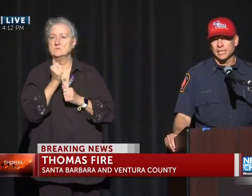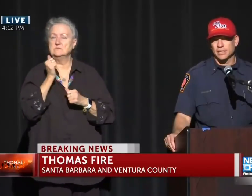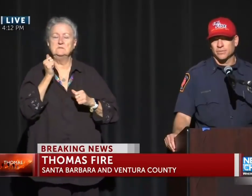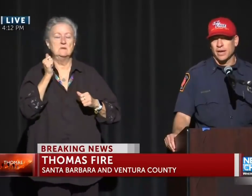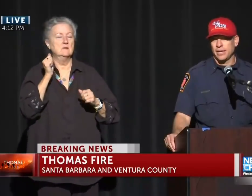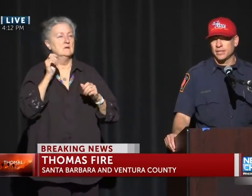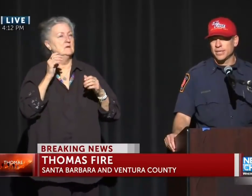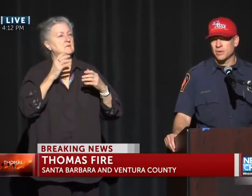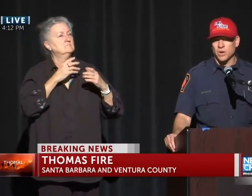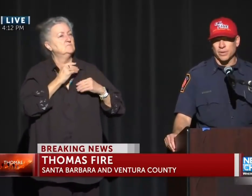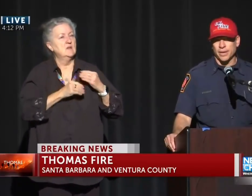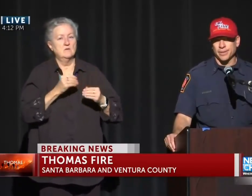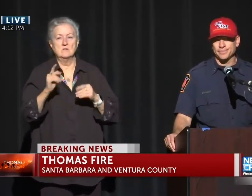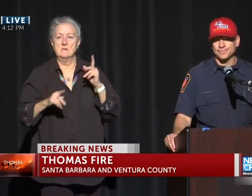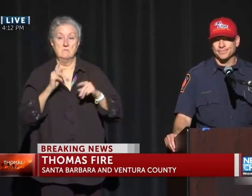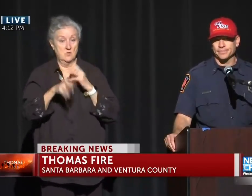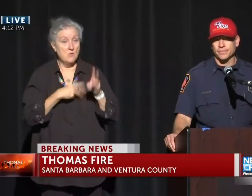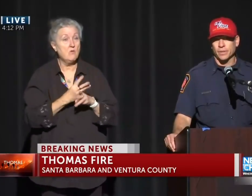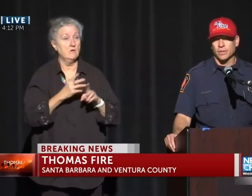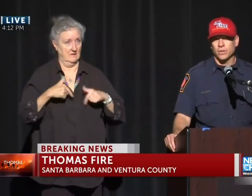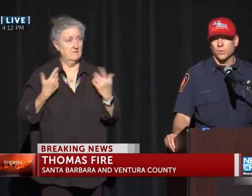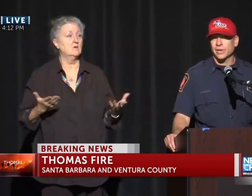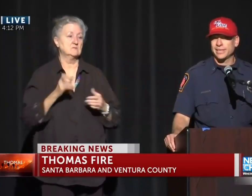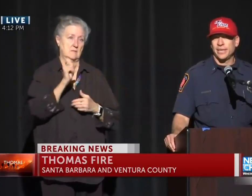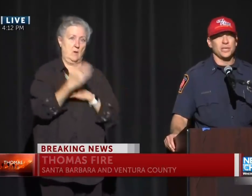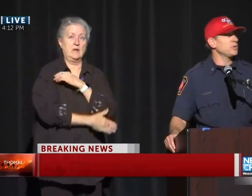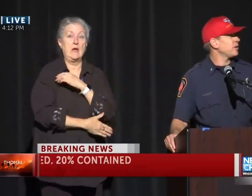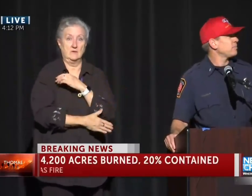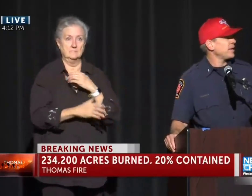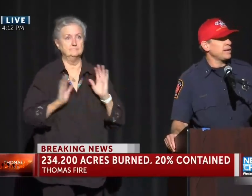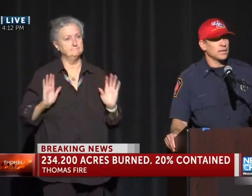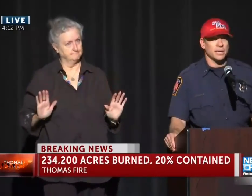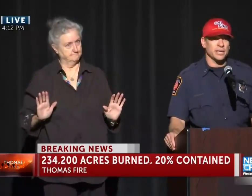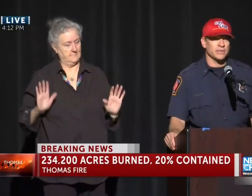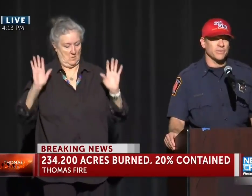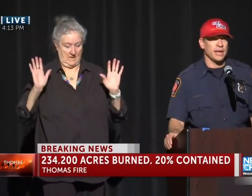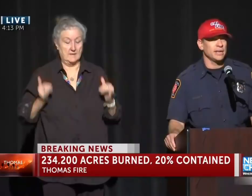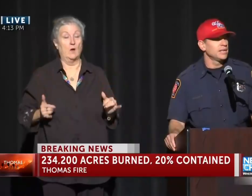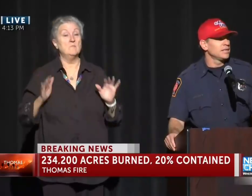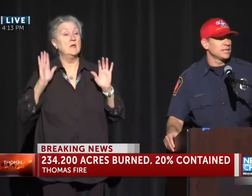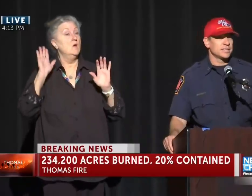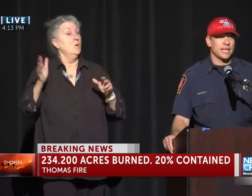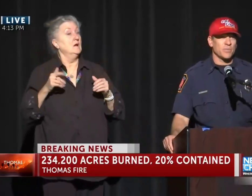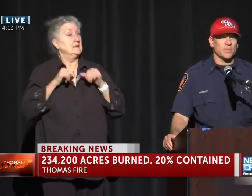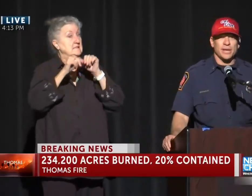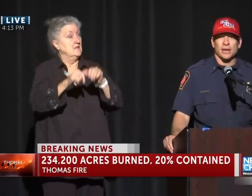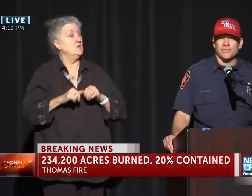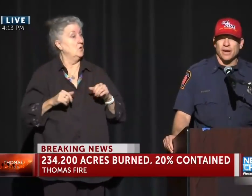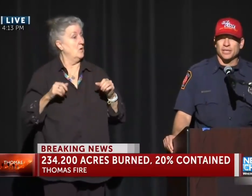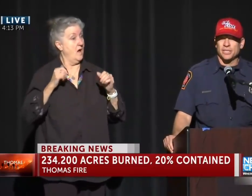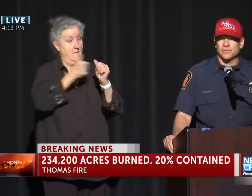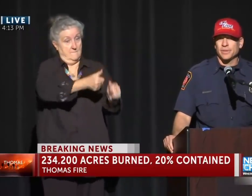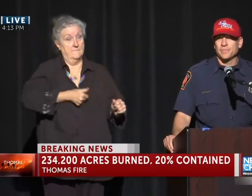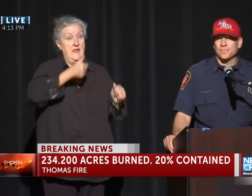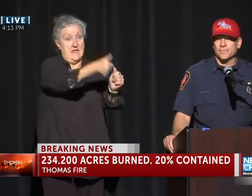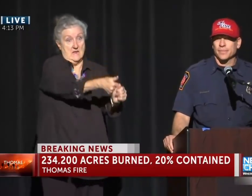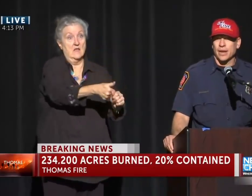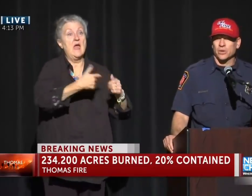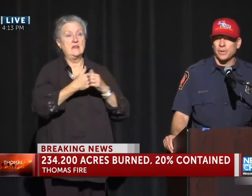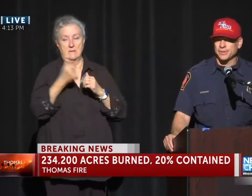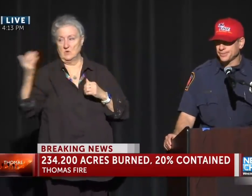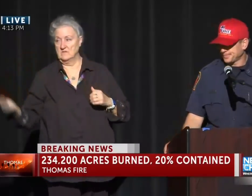world live right here in Santa Barbara County. We're going to continue with our update, and I'm going to invite Santa Barbara County Fire